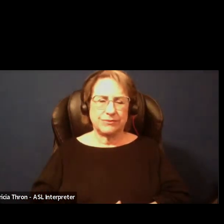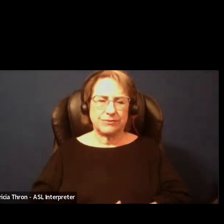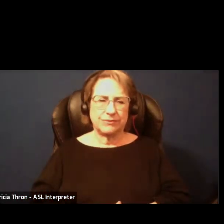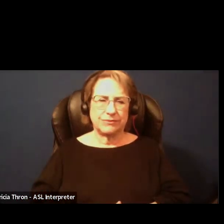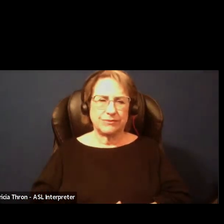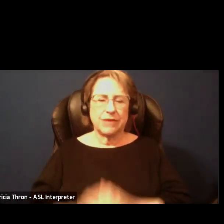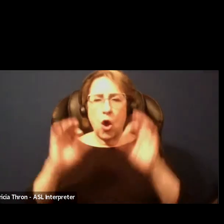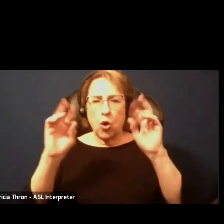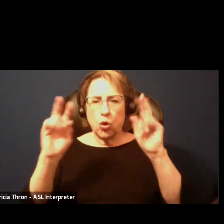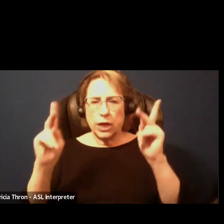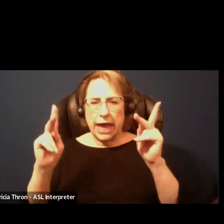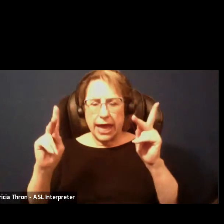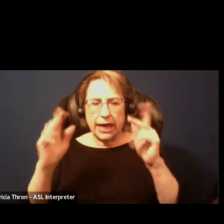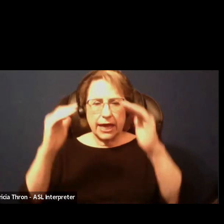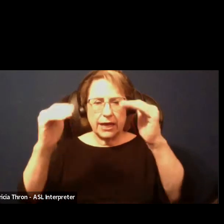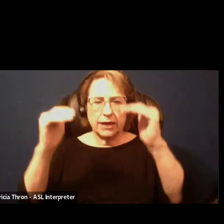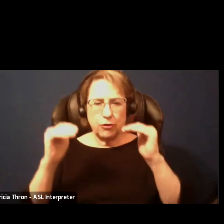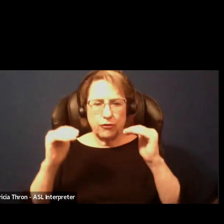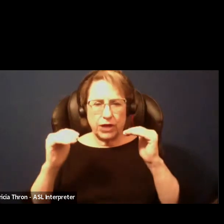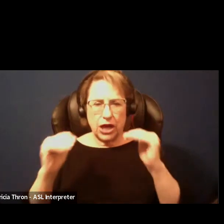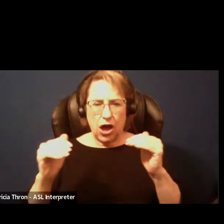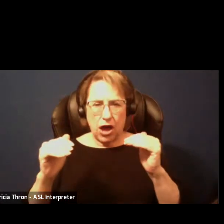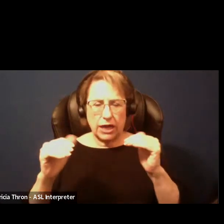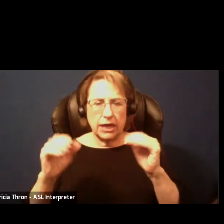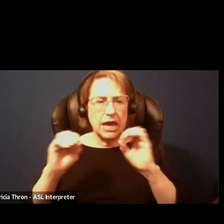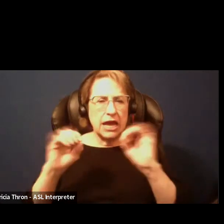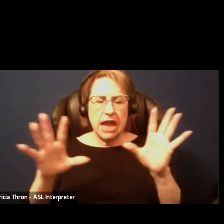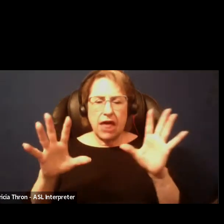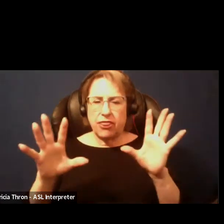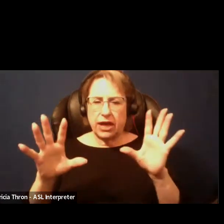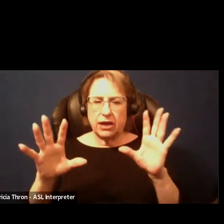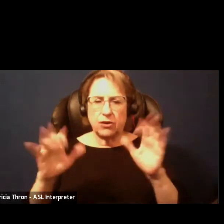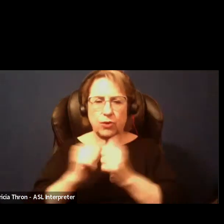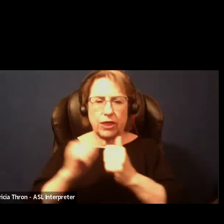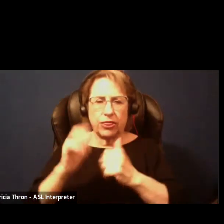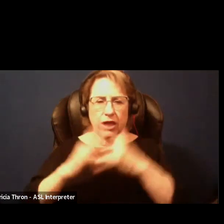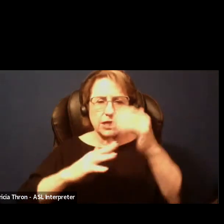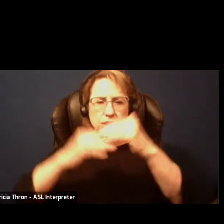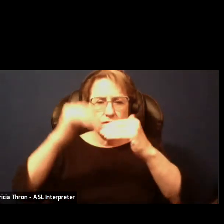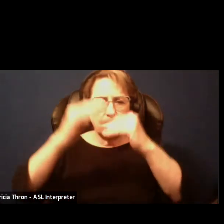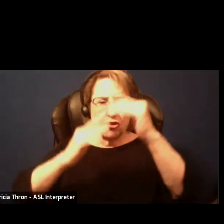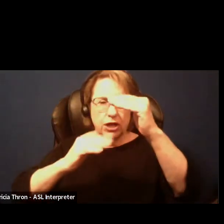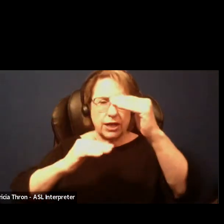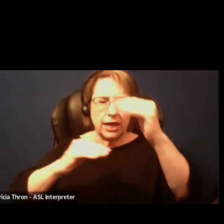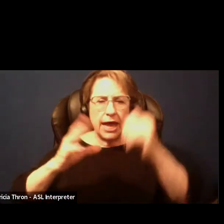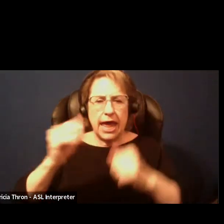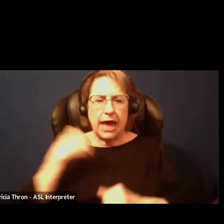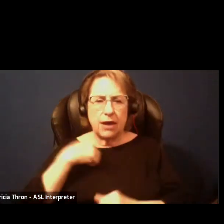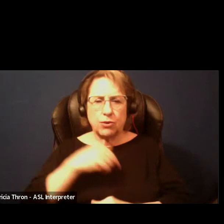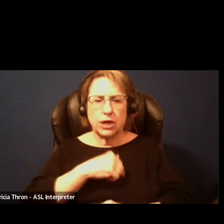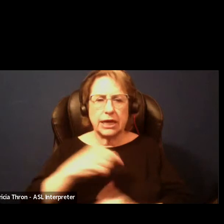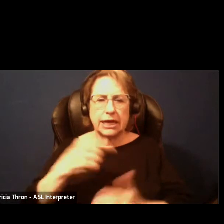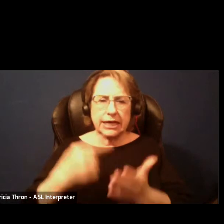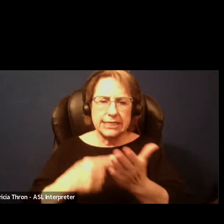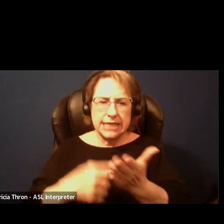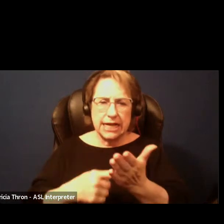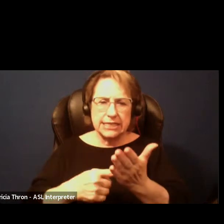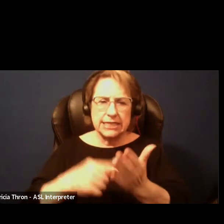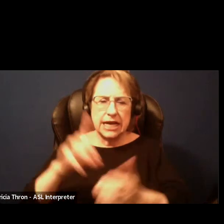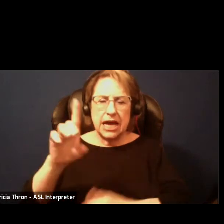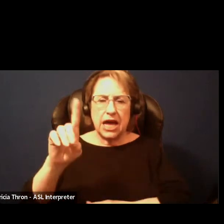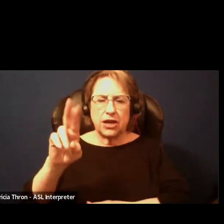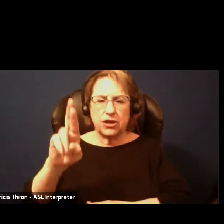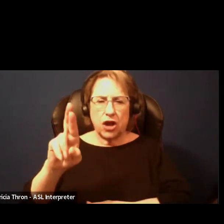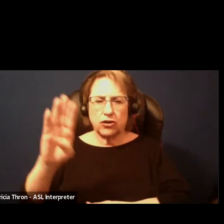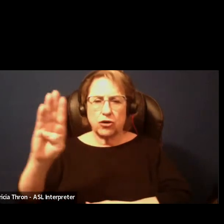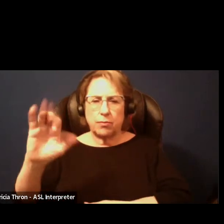Okay, I think we are moving on. There's nothing into construction. We are going to turn it over to Dr. Black for the division of the consent agenda for